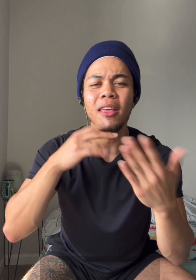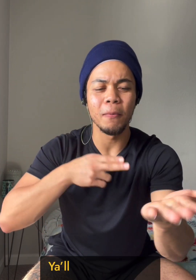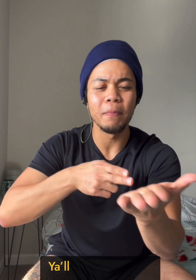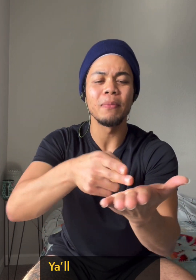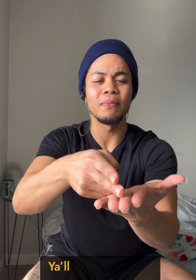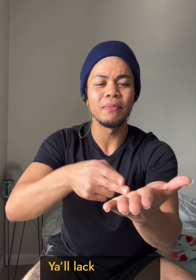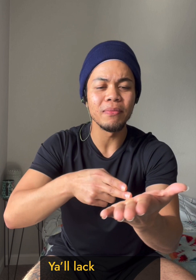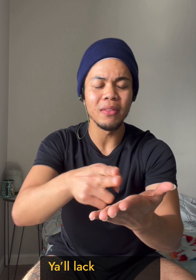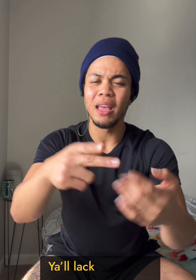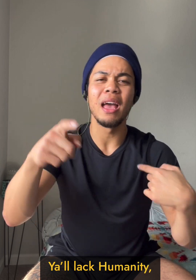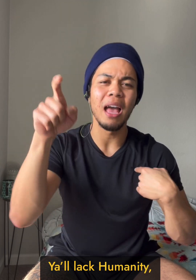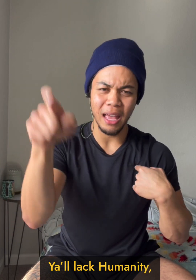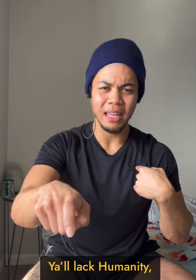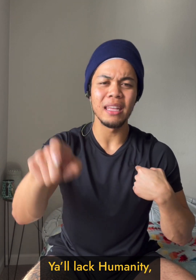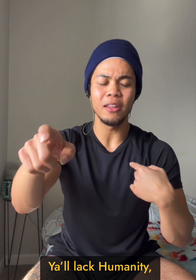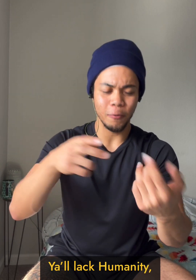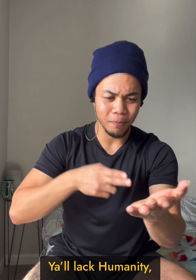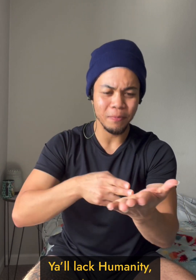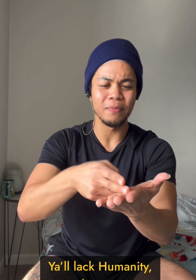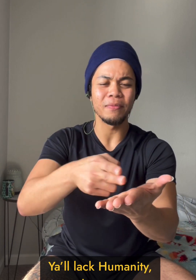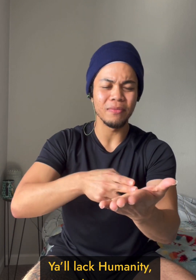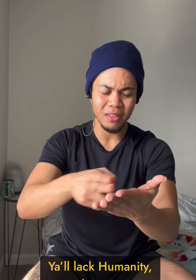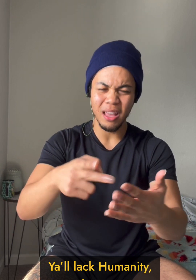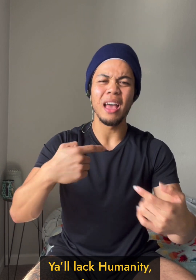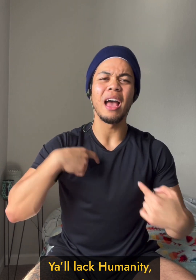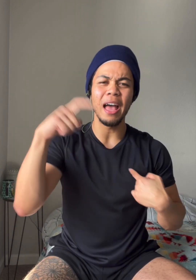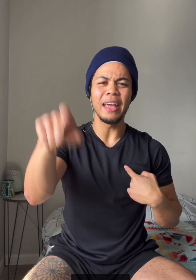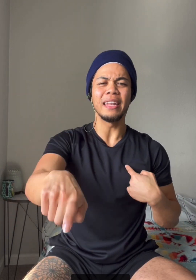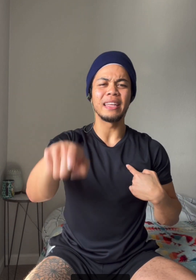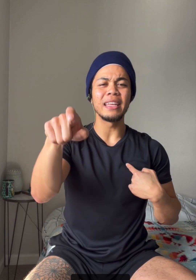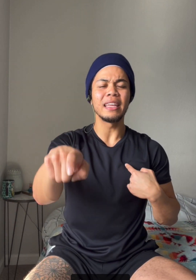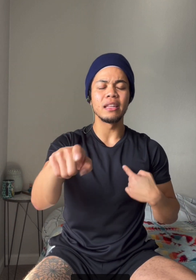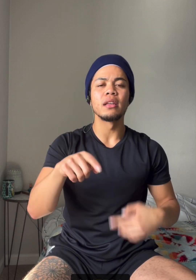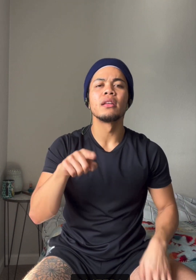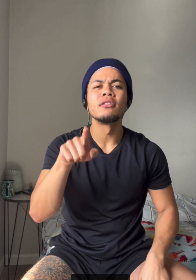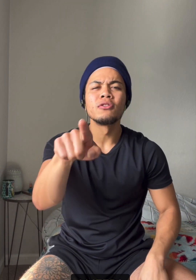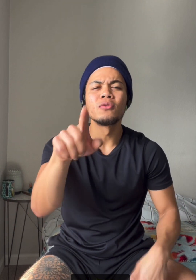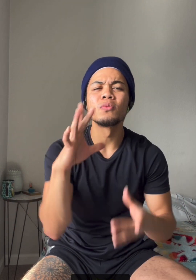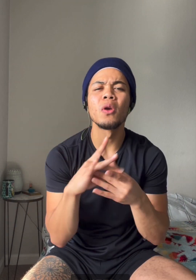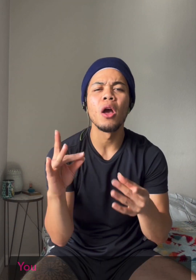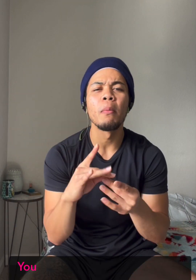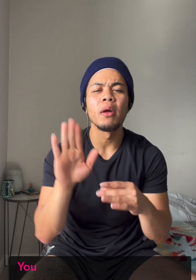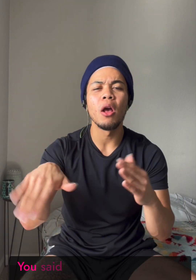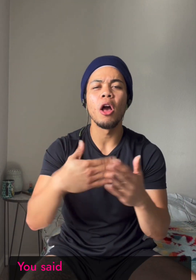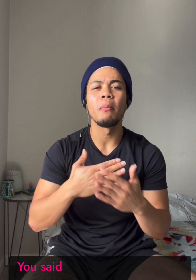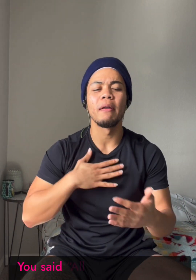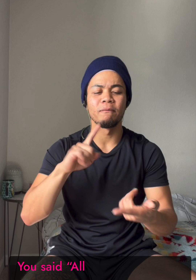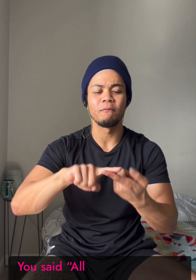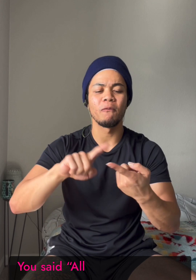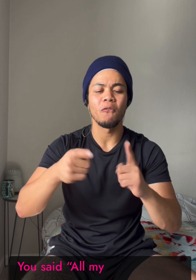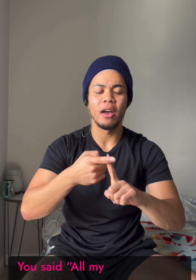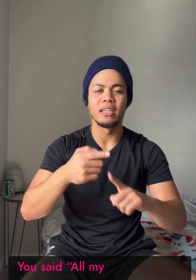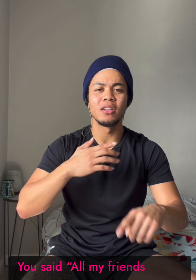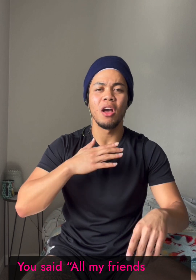humanity I need humanity I need You're all my friends Are on my payroll